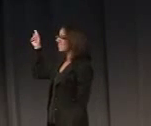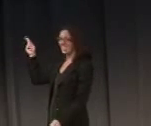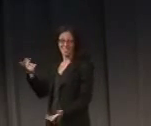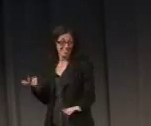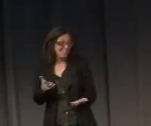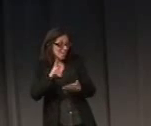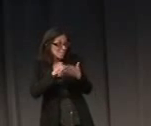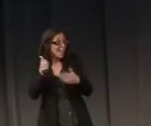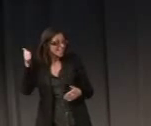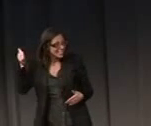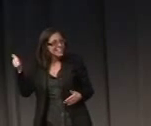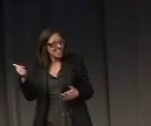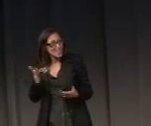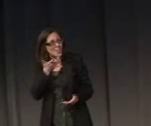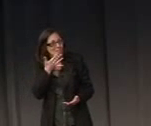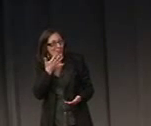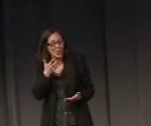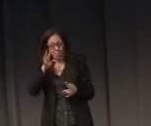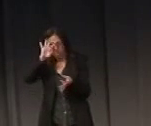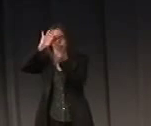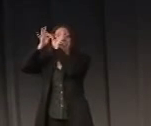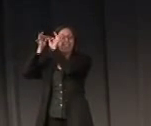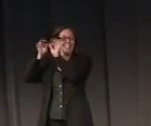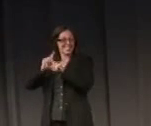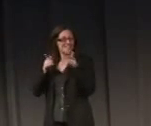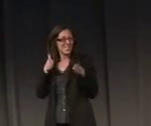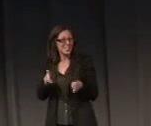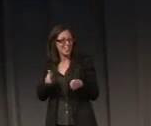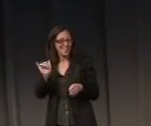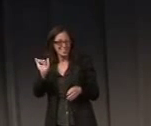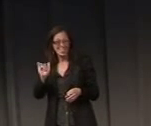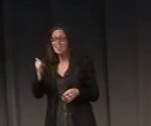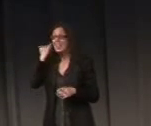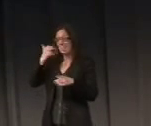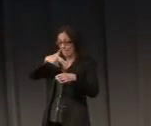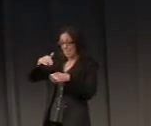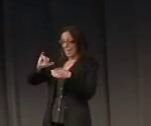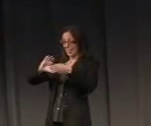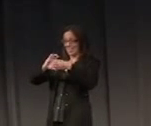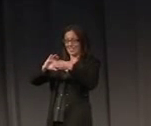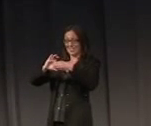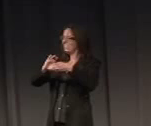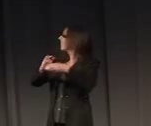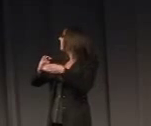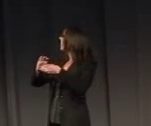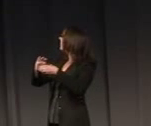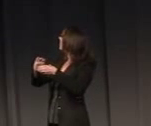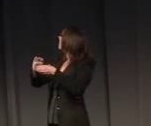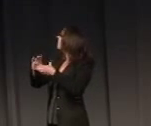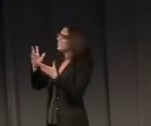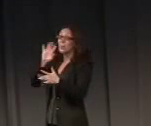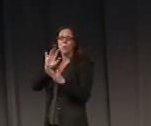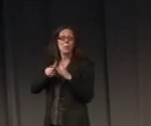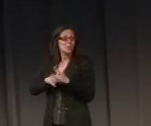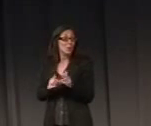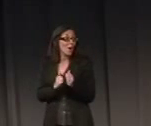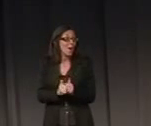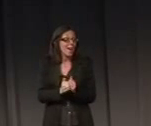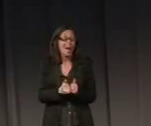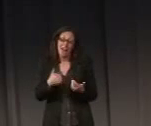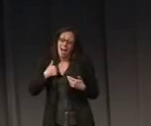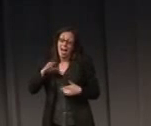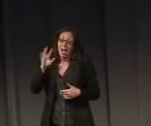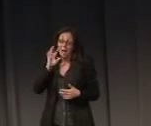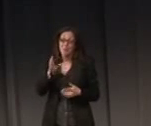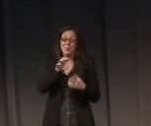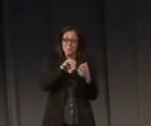is traumatic, because if you set out to paint this cube to start with, you would naturally start by mixing, I would, blue paint